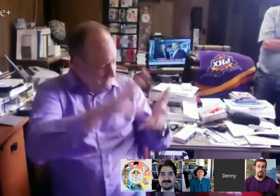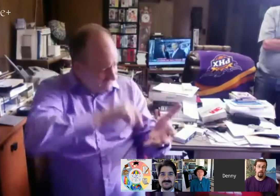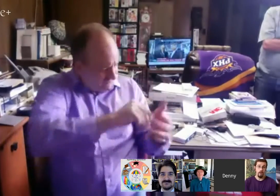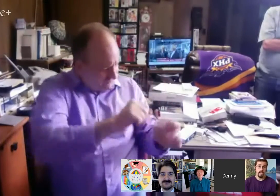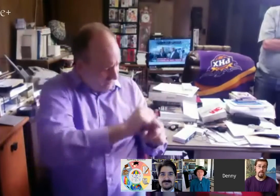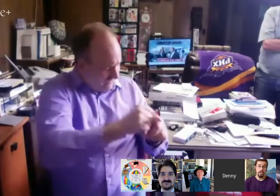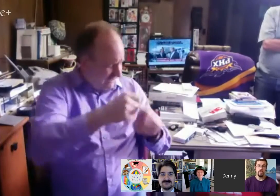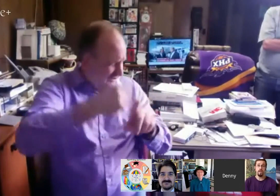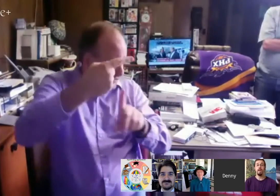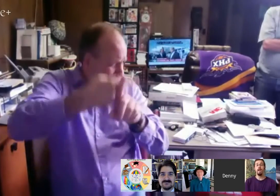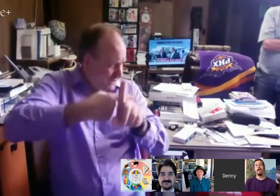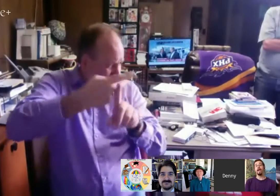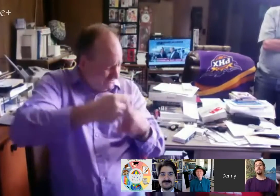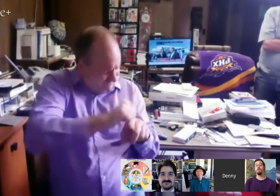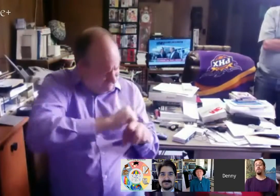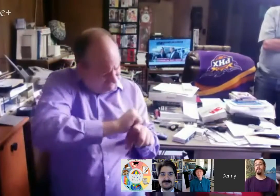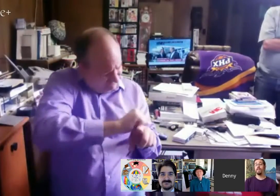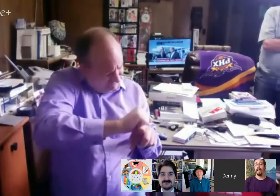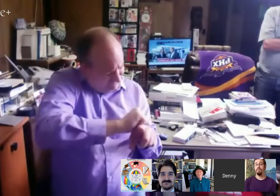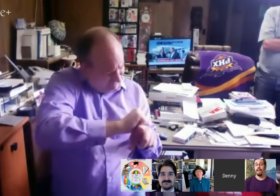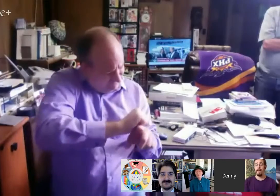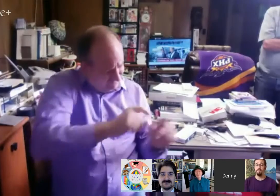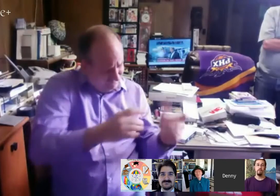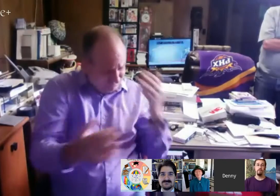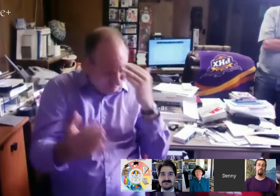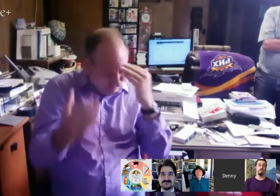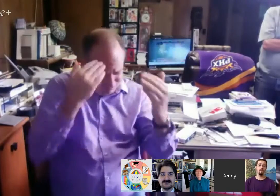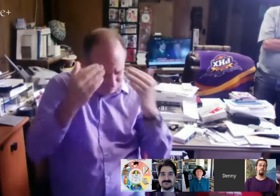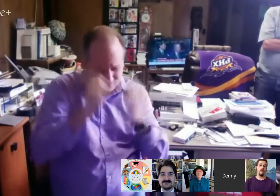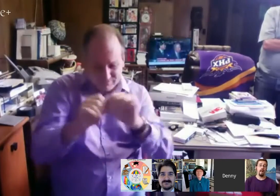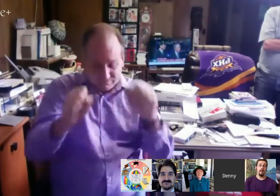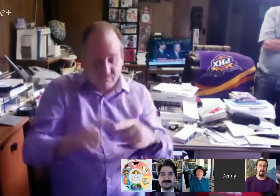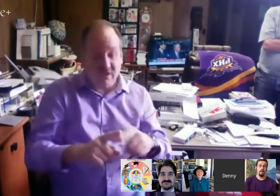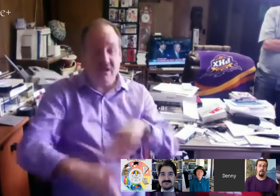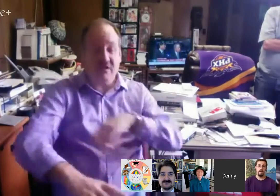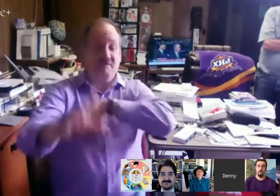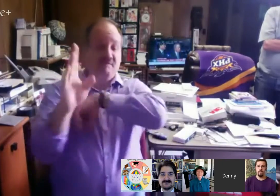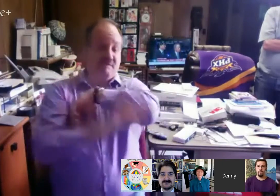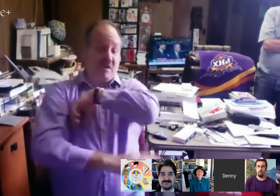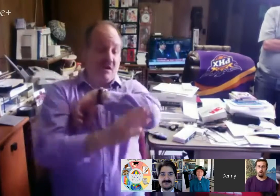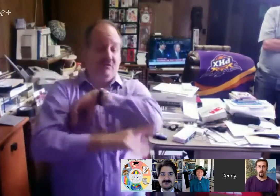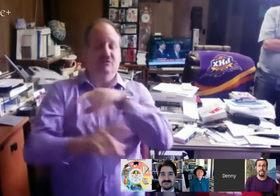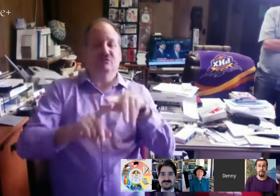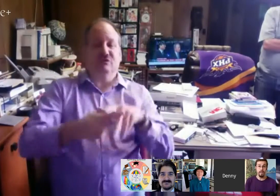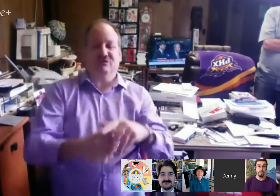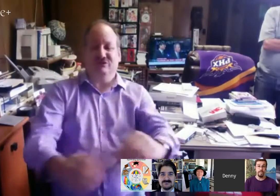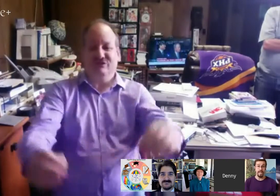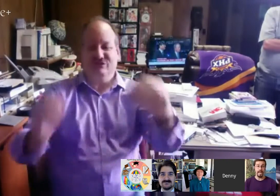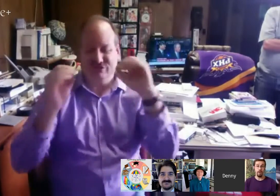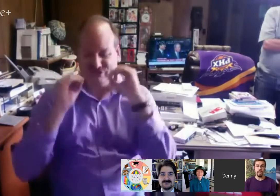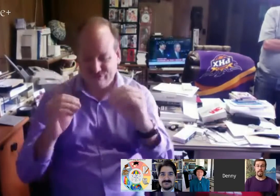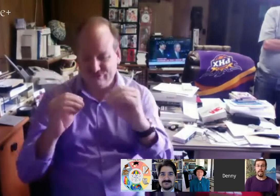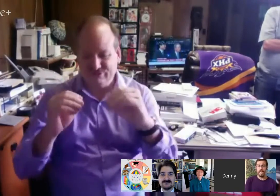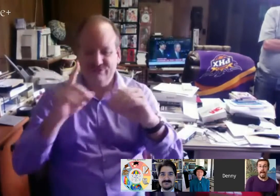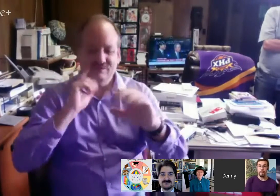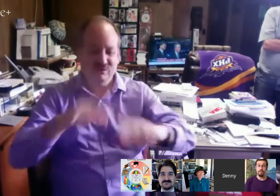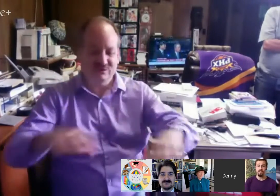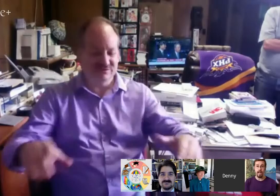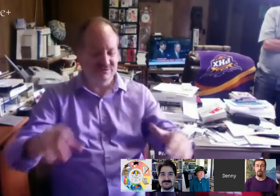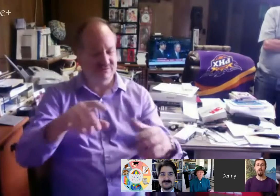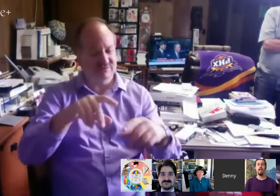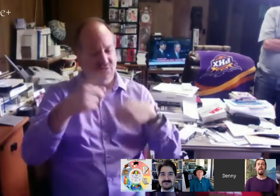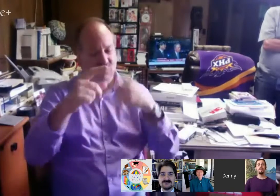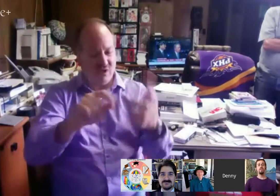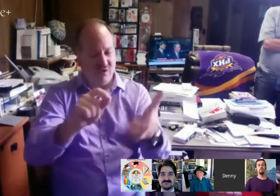off and they're not teaching. And so they have to have people who are experienced with sign writing, like Adam